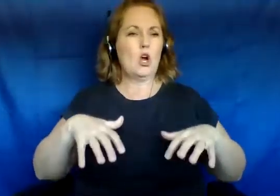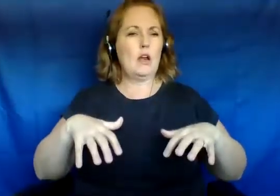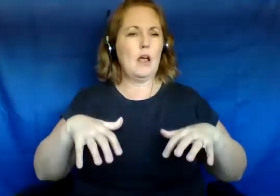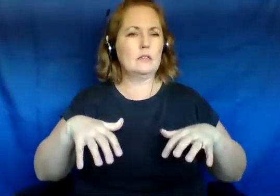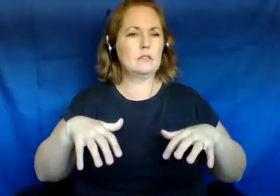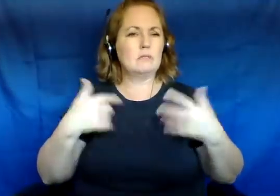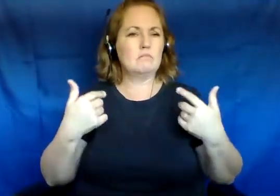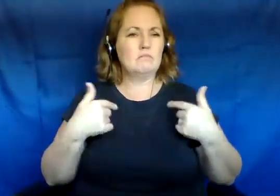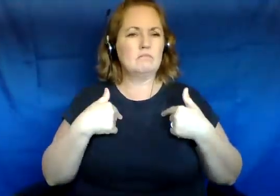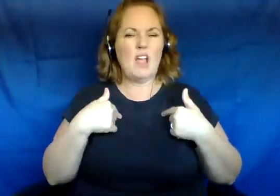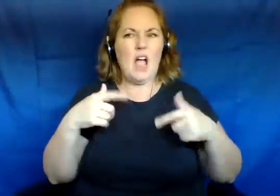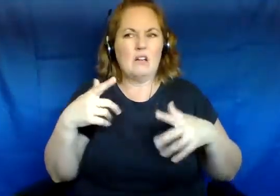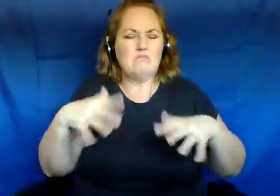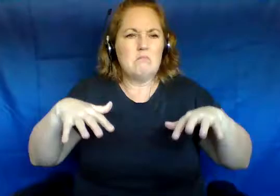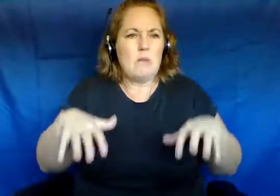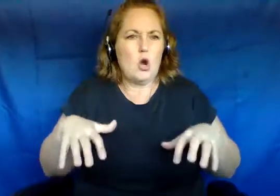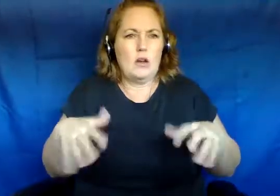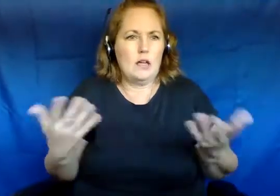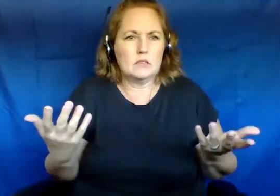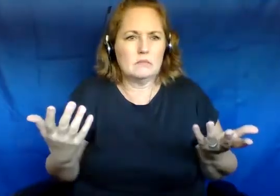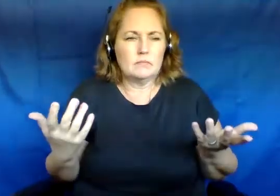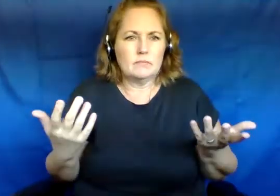am absolutely paralyzed.